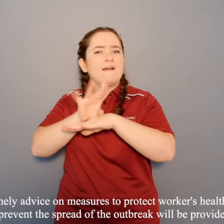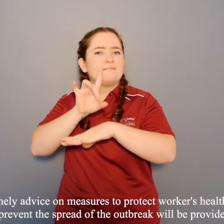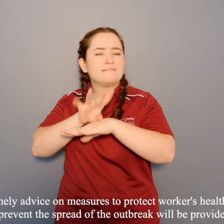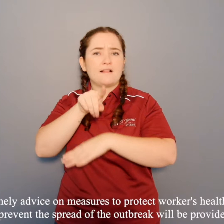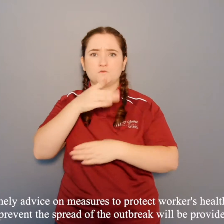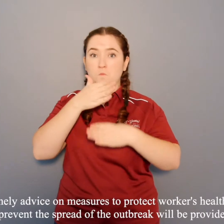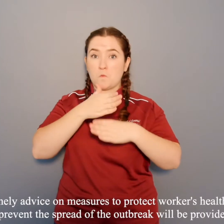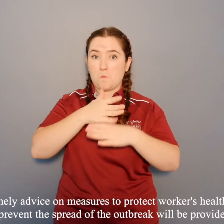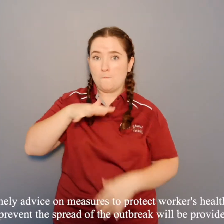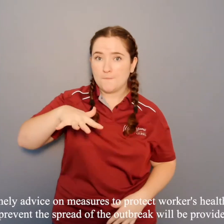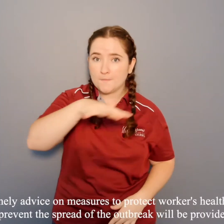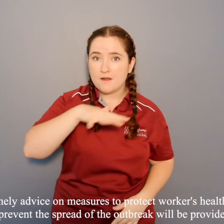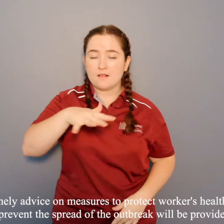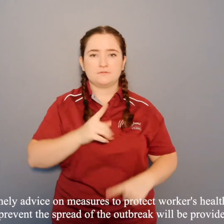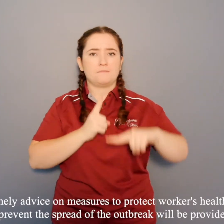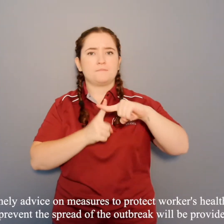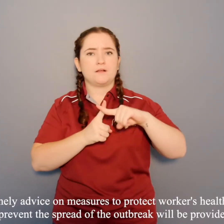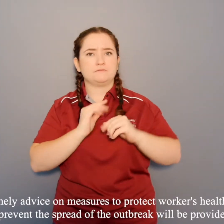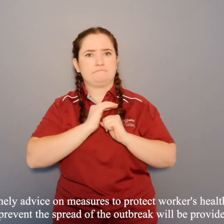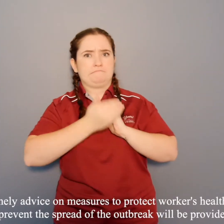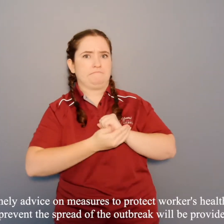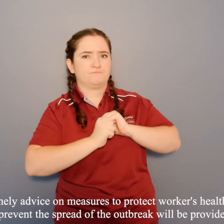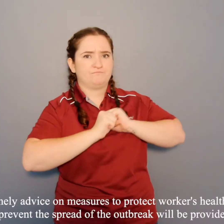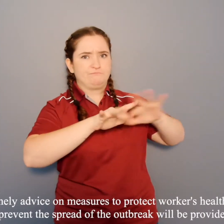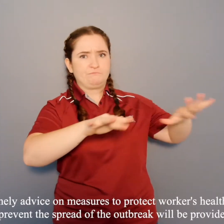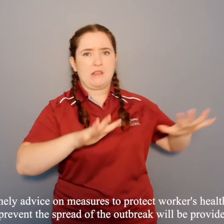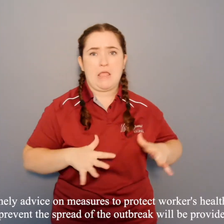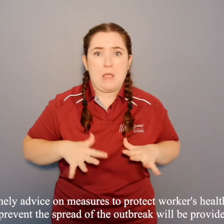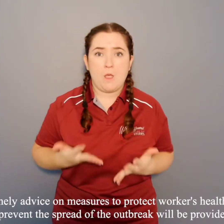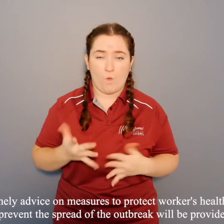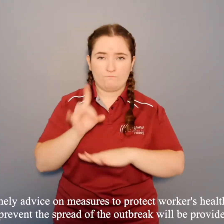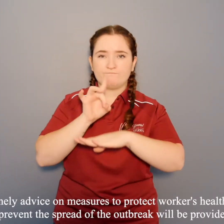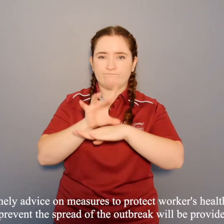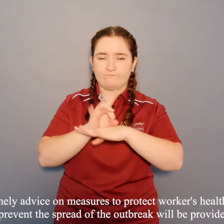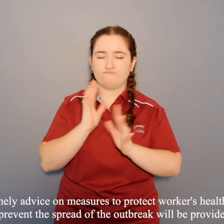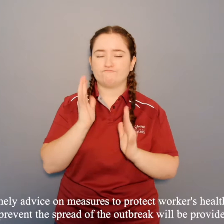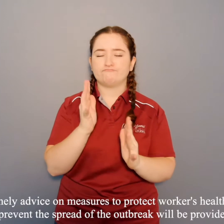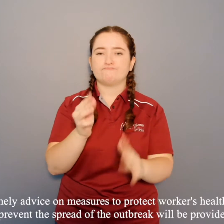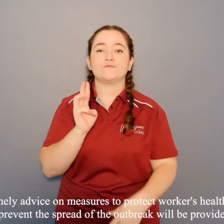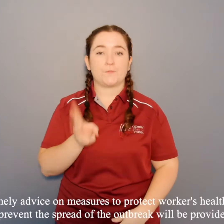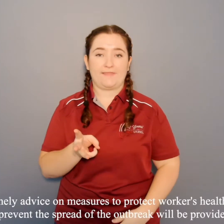So, now it's important that I give you advice on how to protect yourself and the spread of the